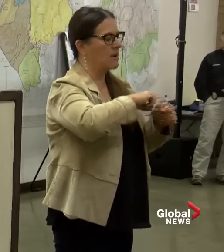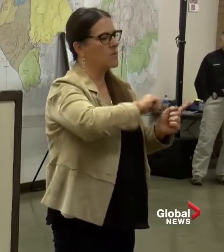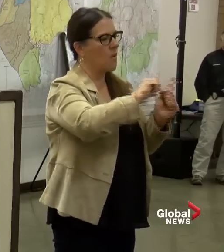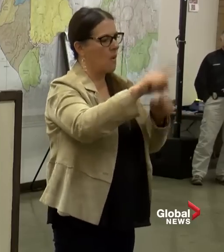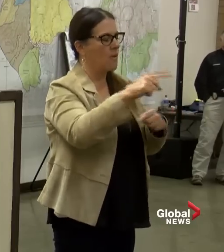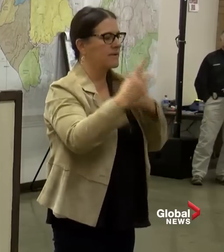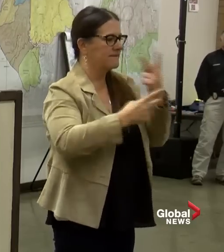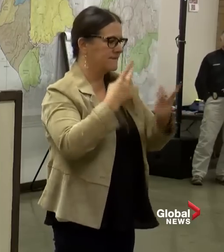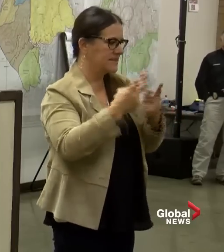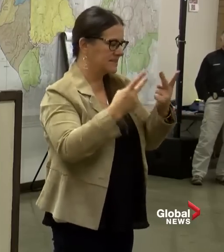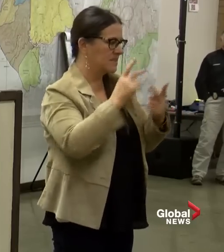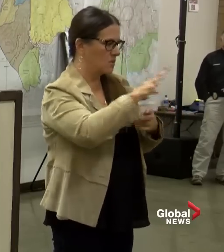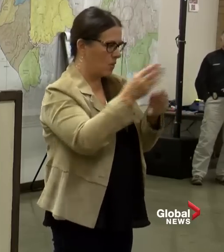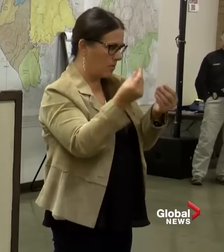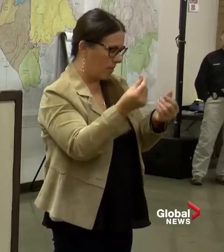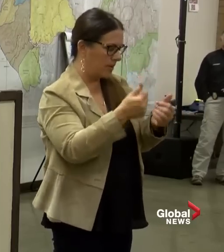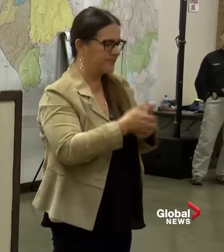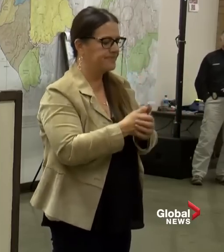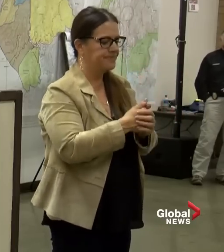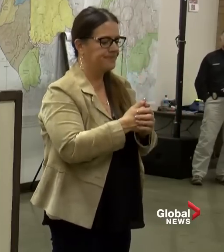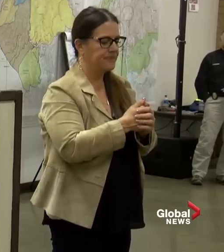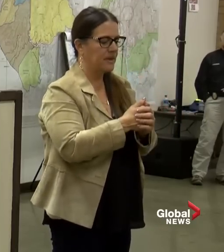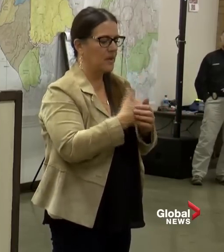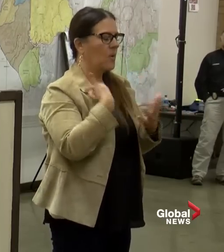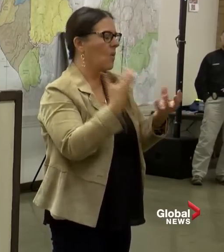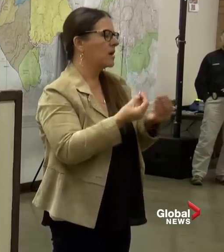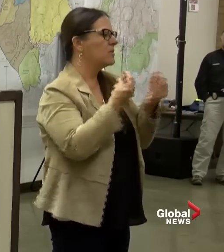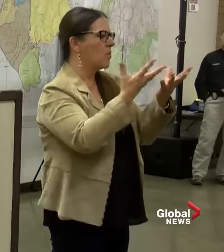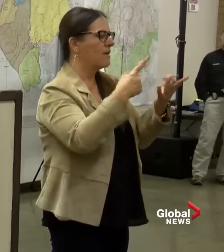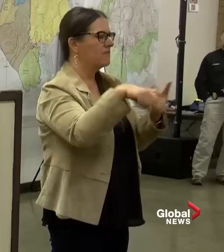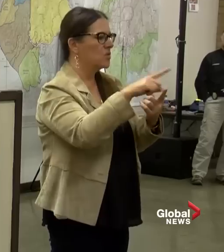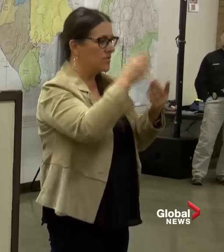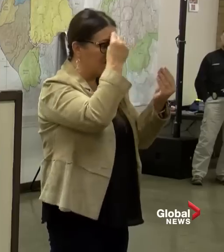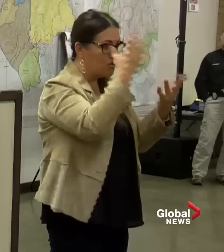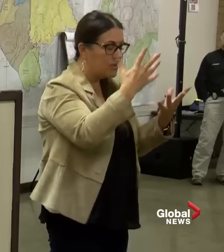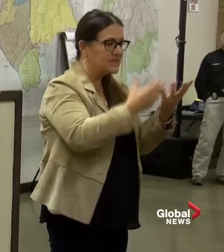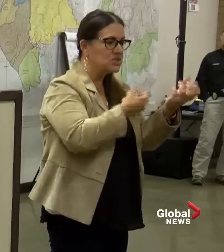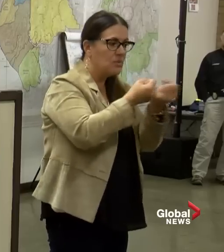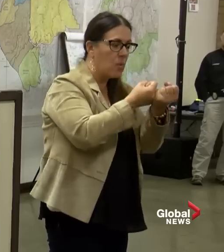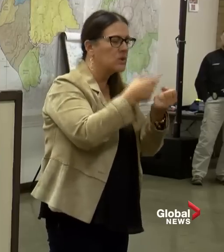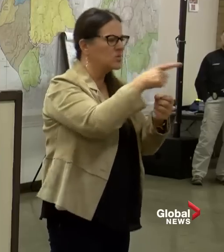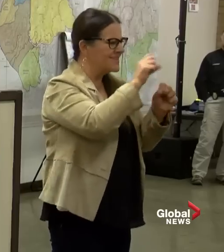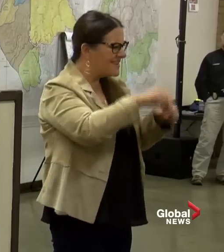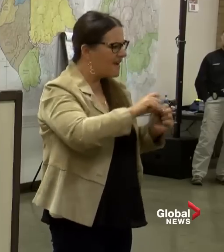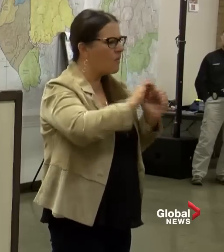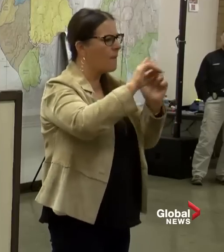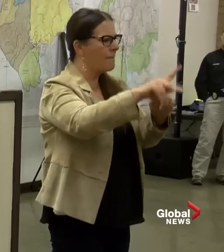What we want to do is provide you with the information and the support so that you can visit safely.